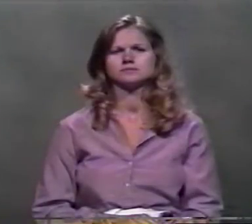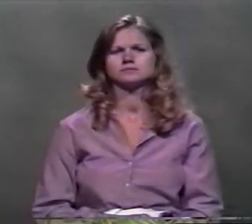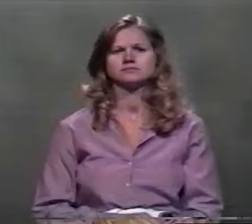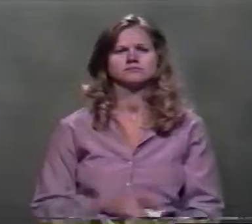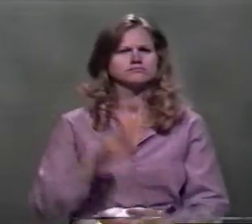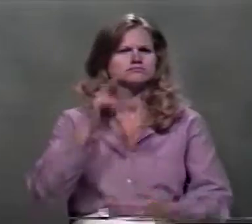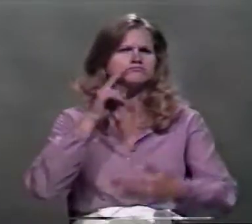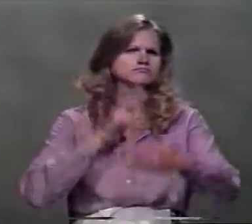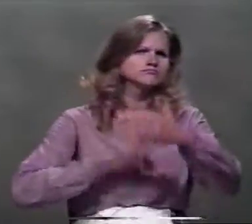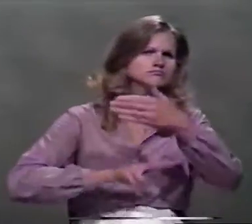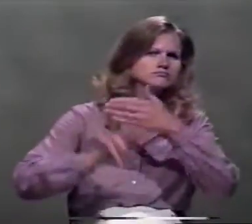Predict.